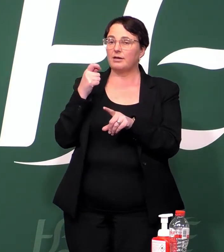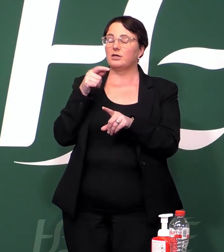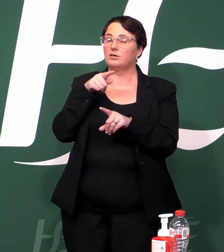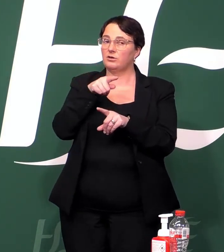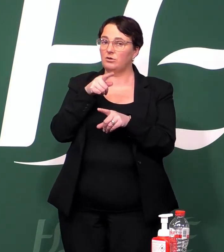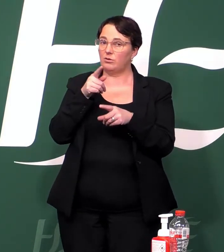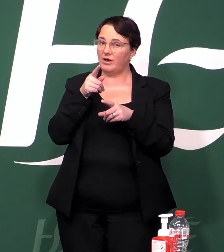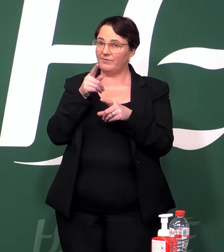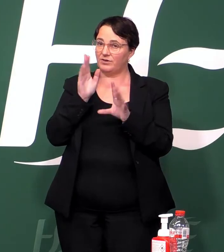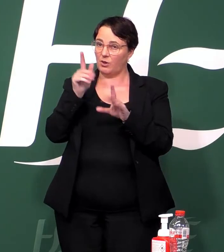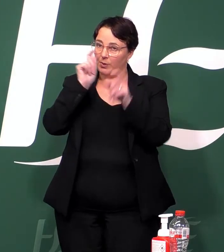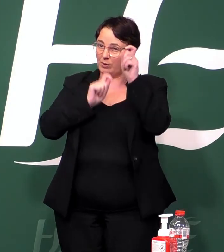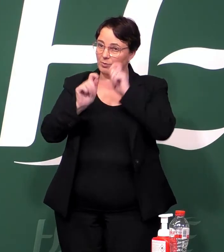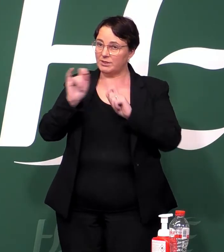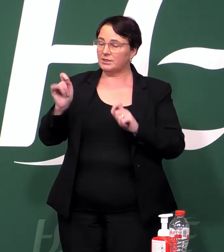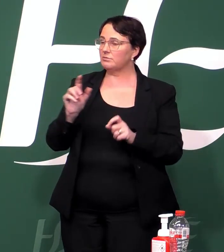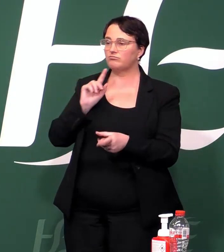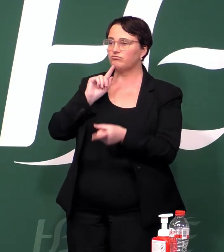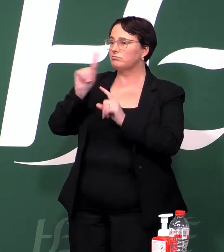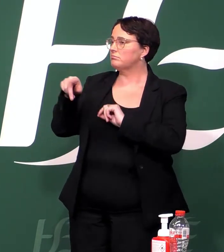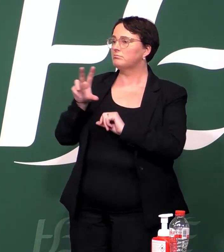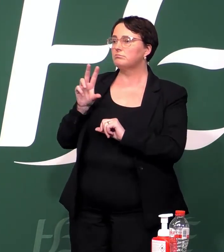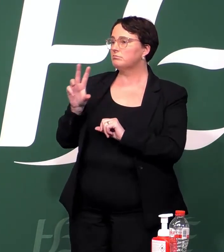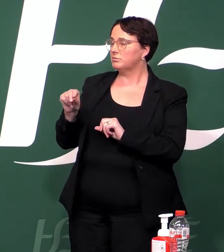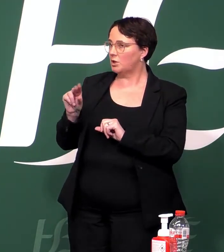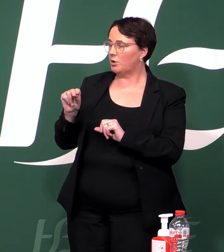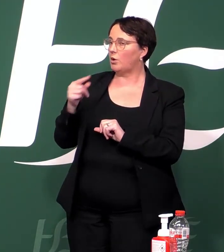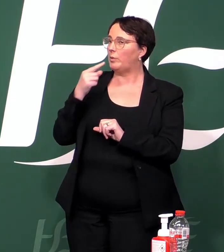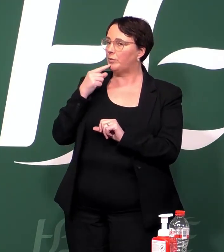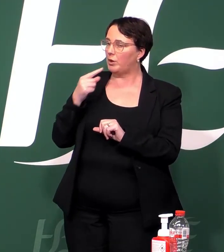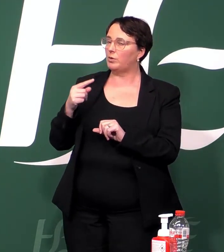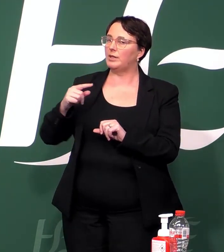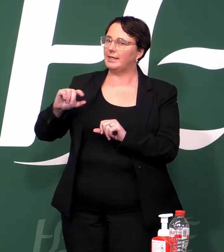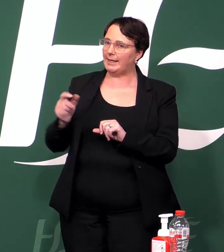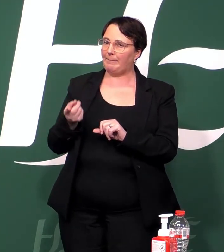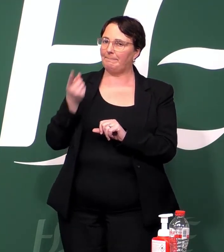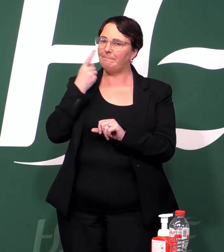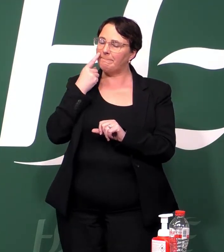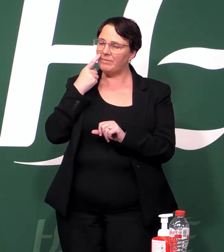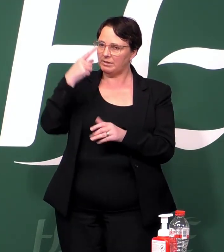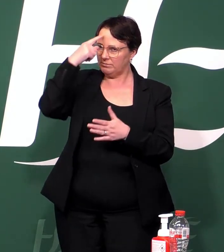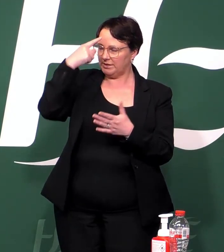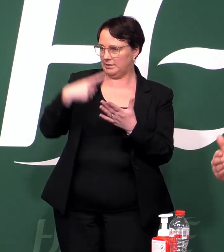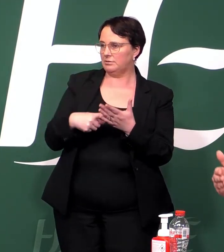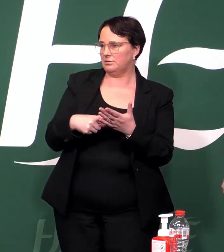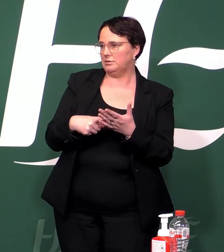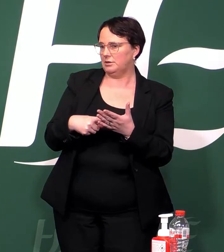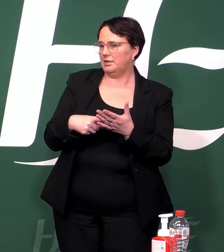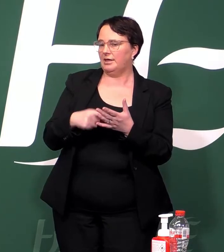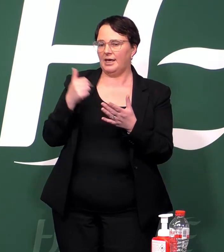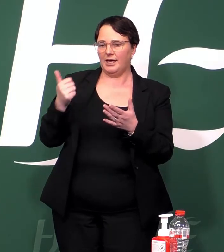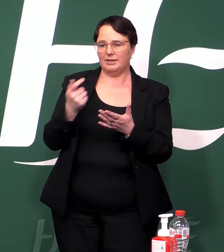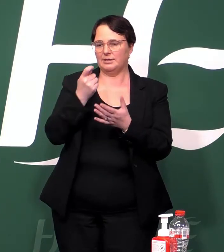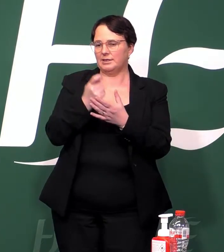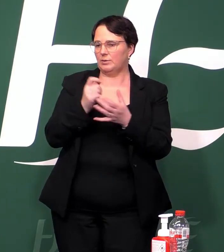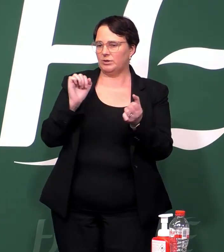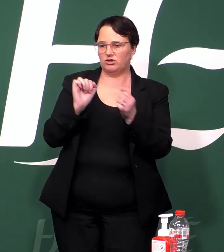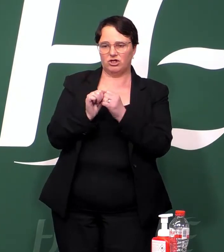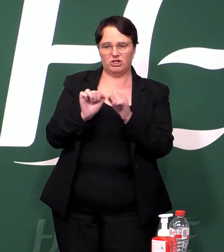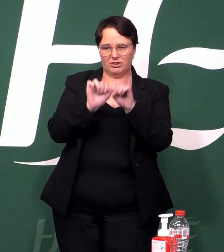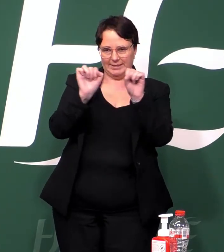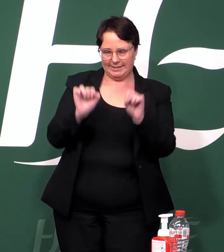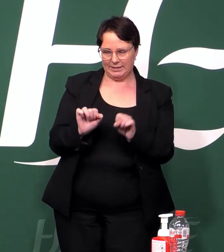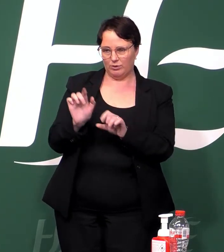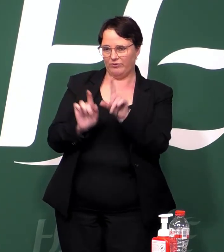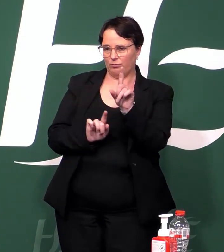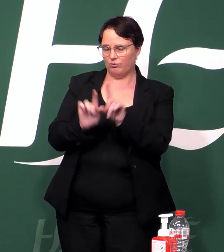considered winding it up? Or? No, we just, I suppose, look, we keep all of these things under review as we move forward. Every time, I suppose, we make changes in the system, and we have improved the contact